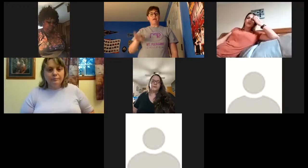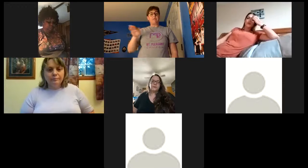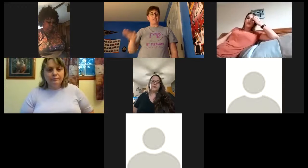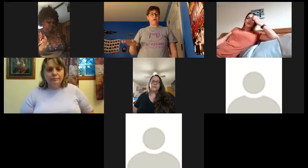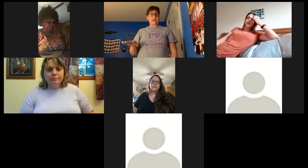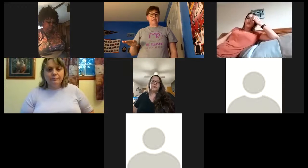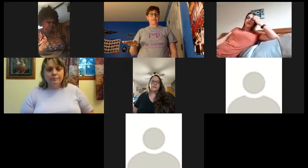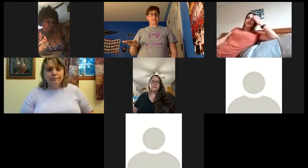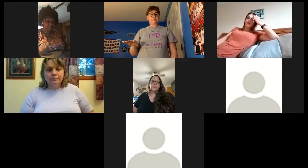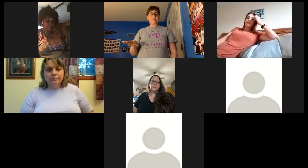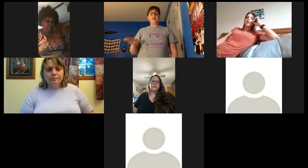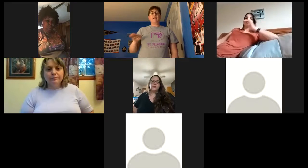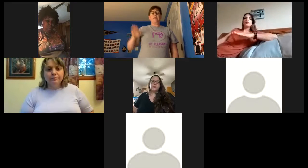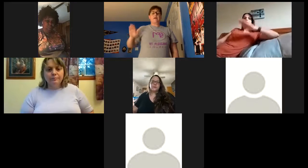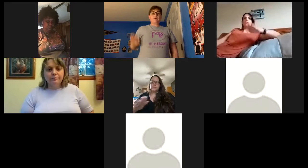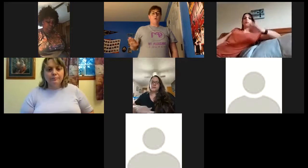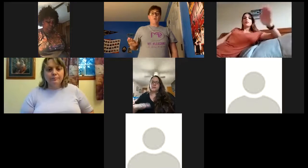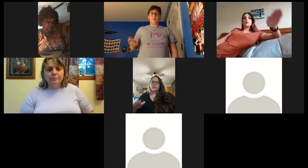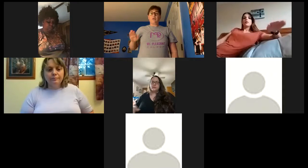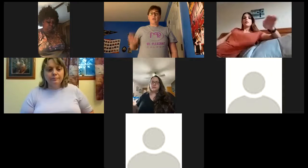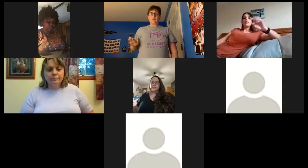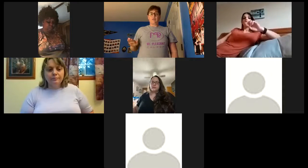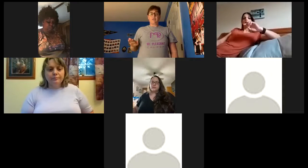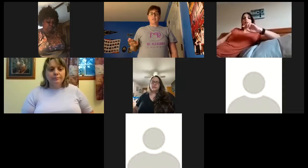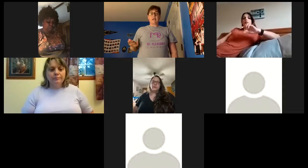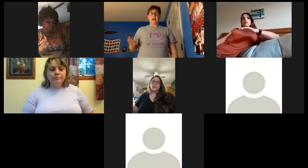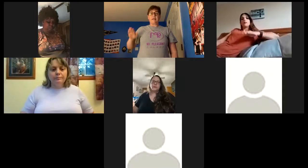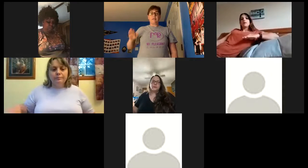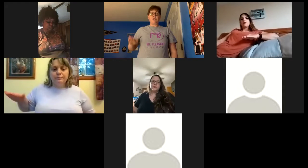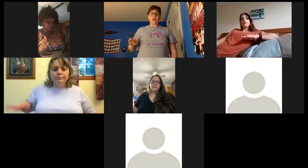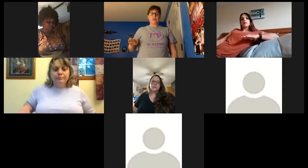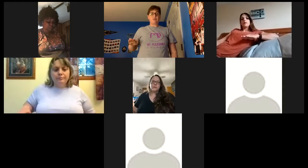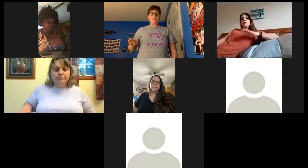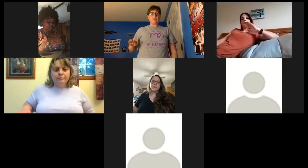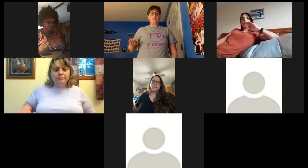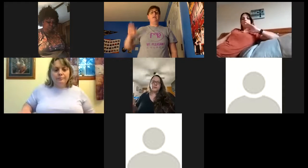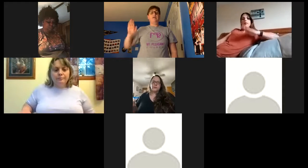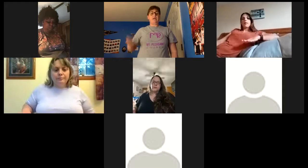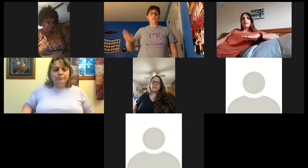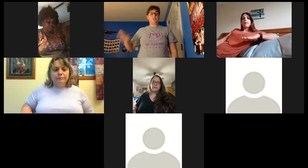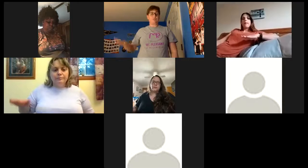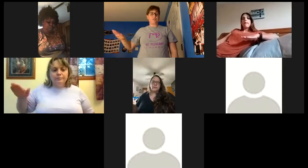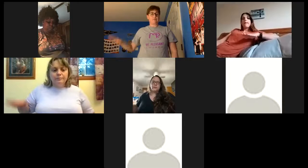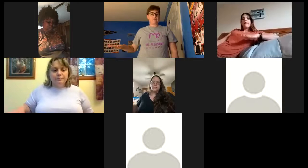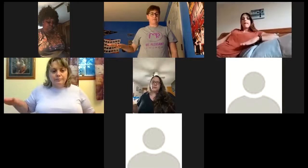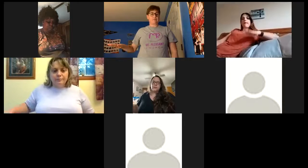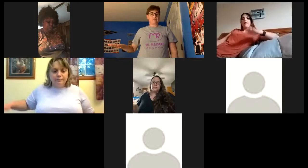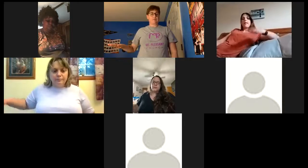you're bouncing your hand. Or you can do it to your side, child and